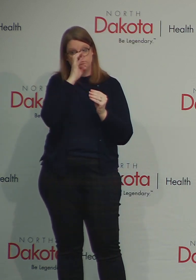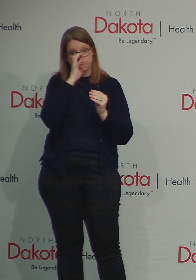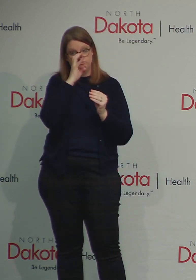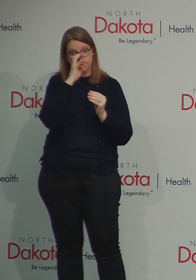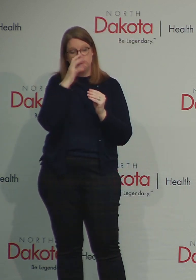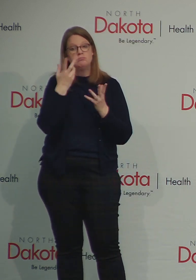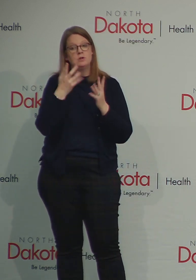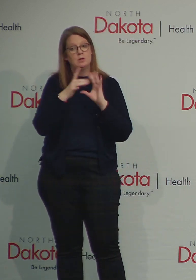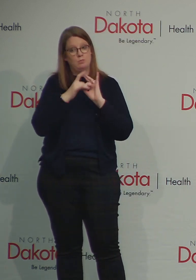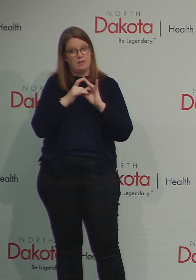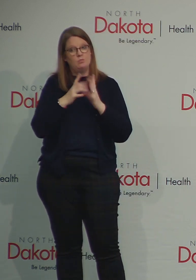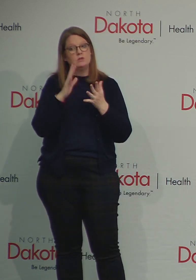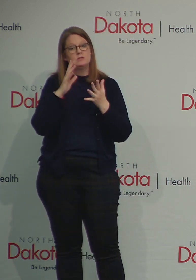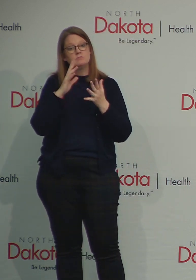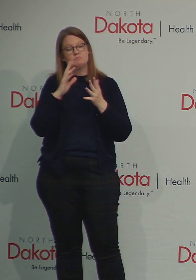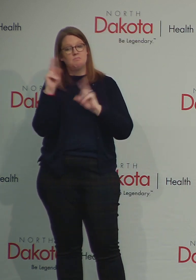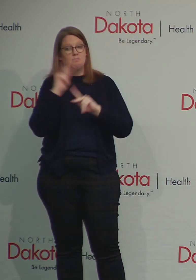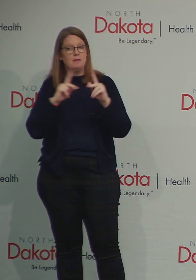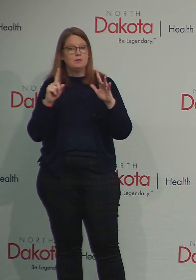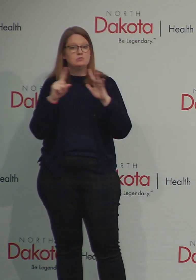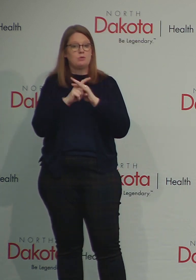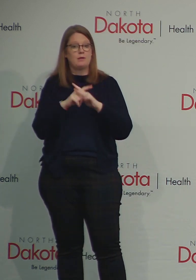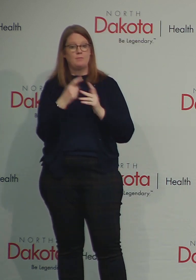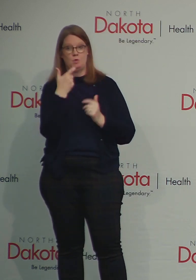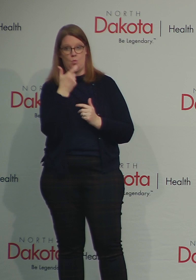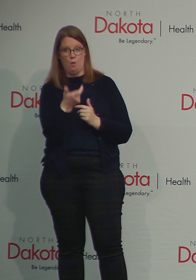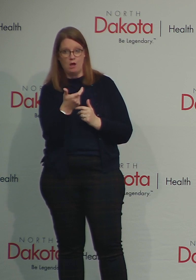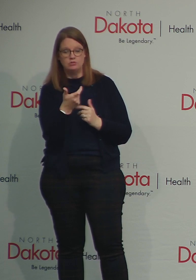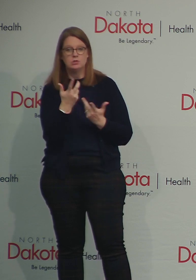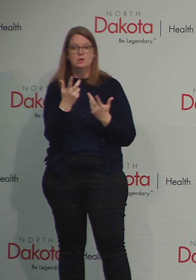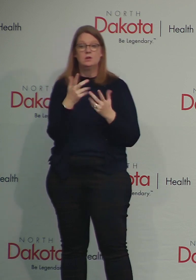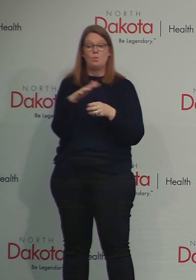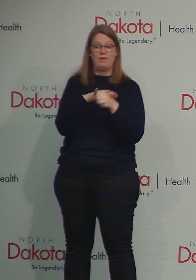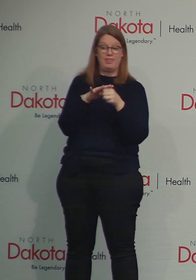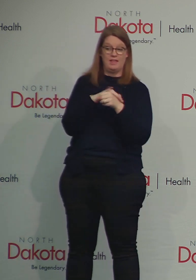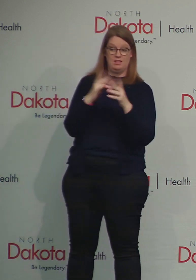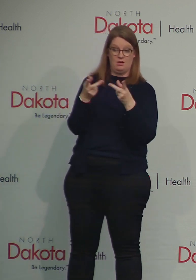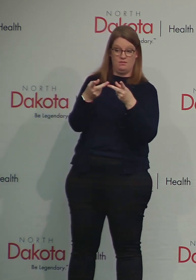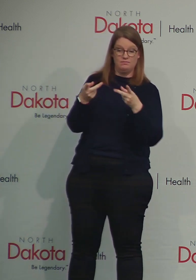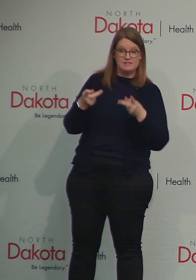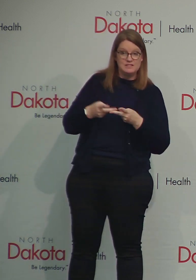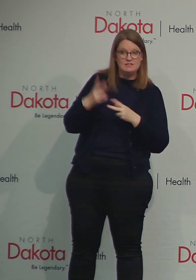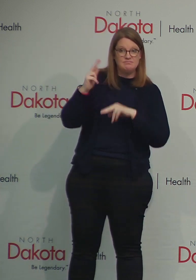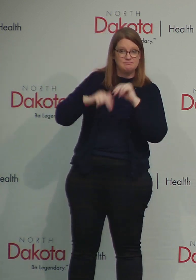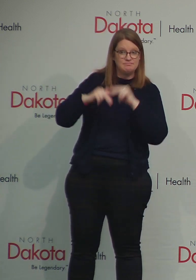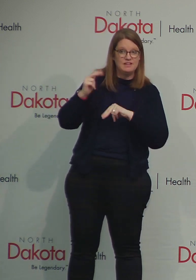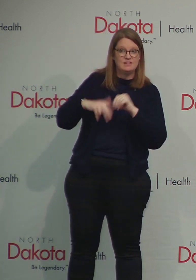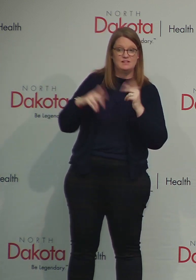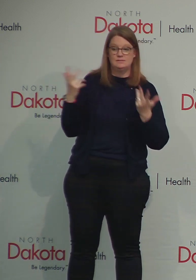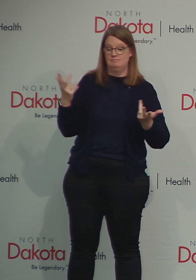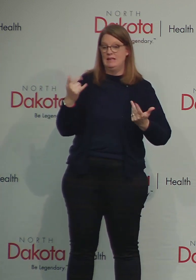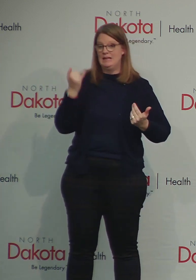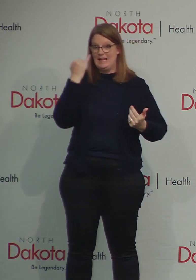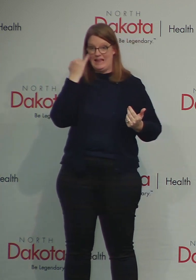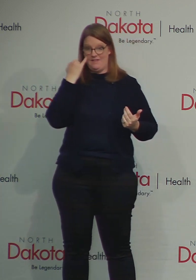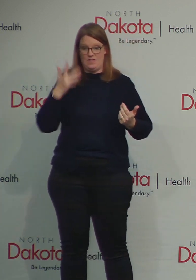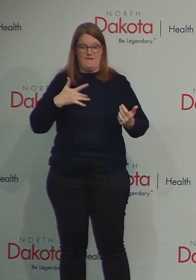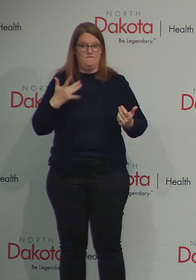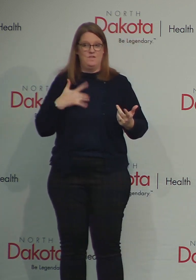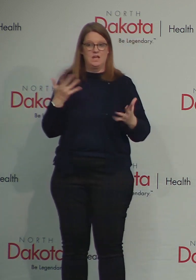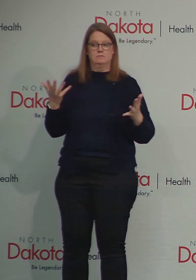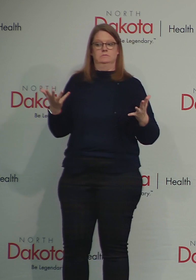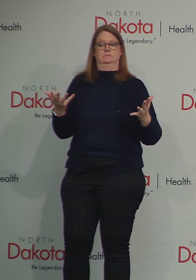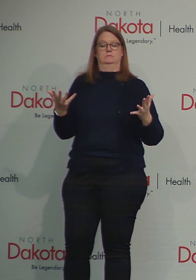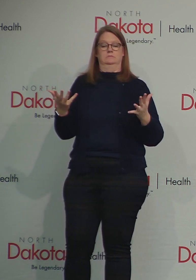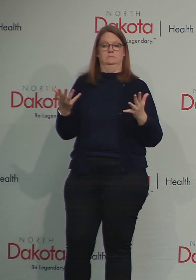and school-sponsored activities within their districts and within their facilities at any period of time if they find themselves in